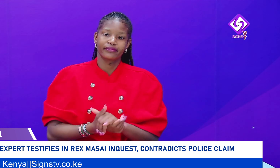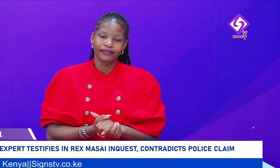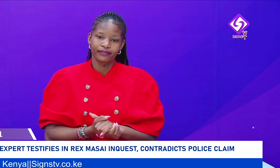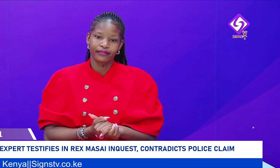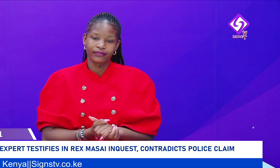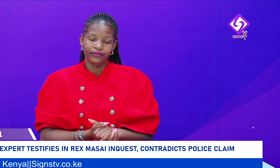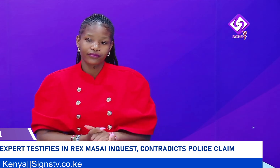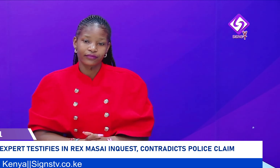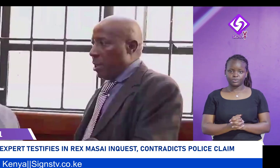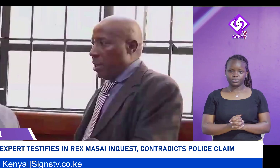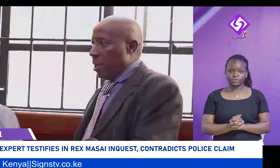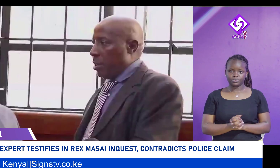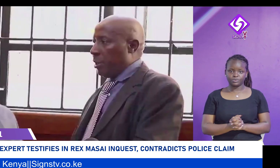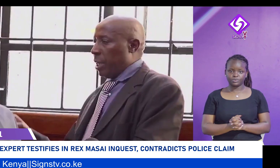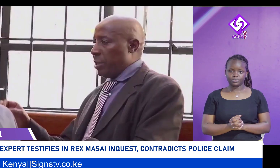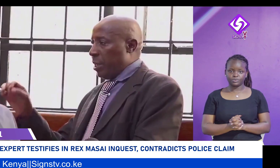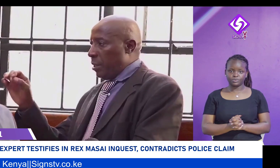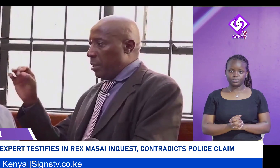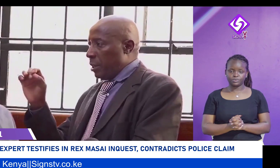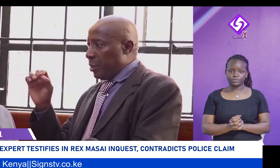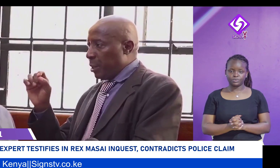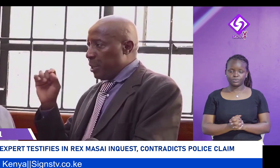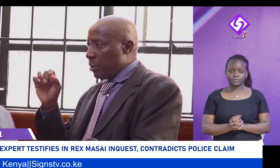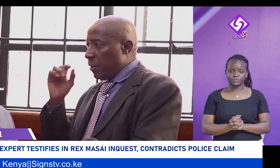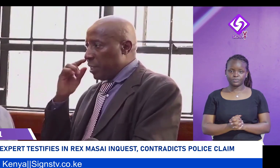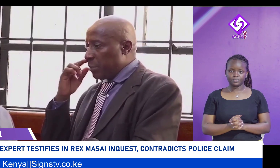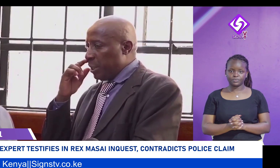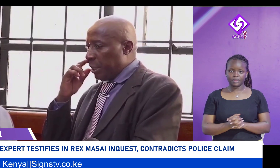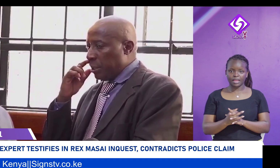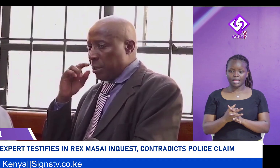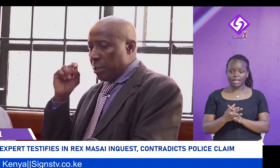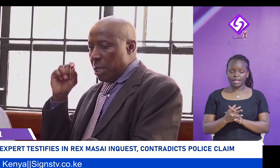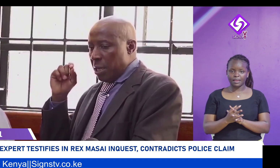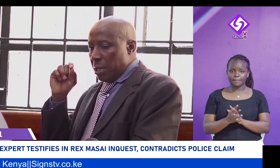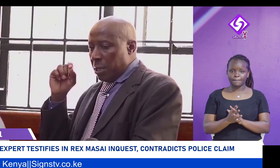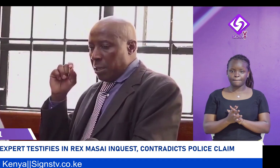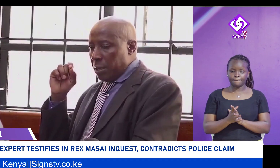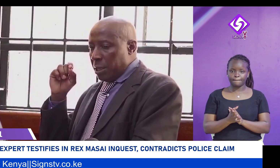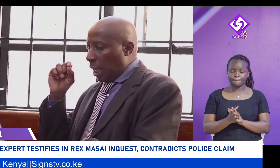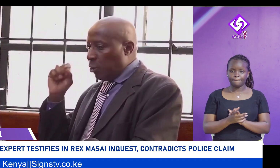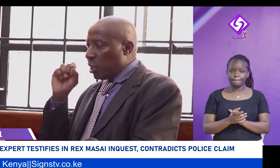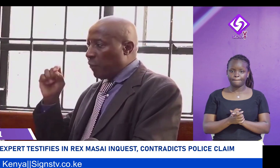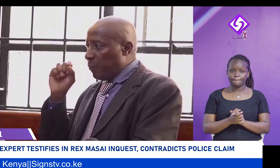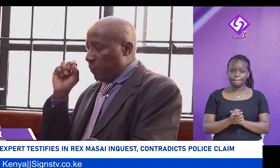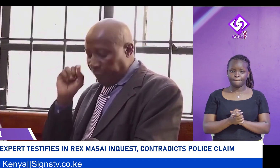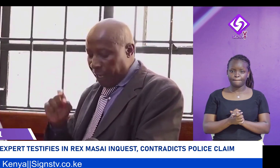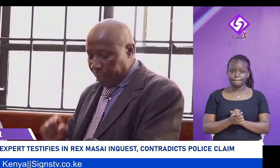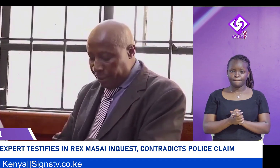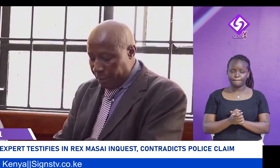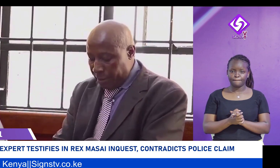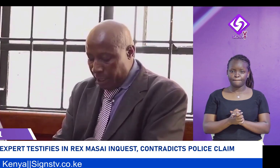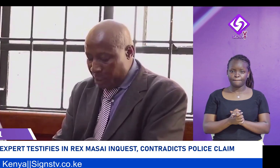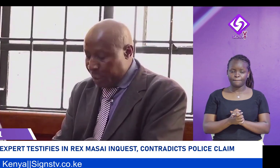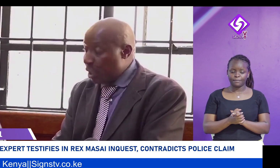a rubber bullet. Your Honor, the 3 pistols I've just mentioned cannot have